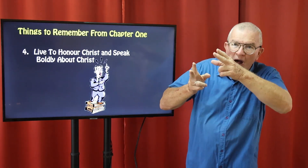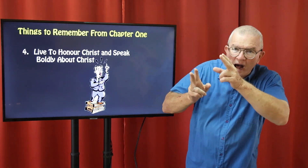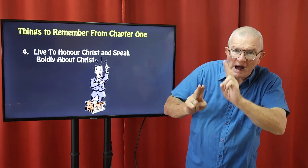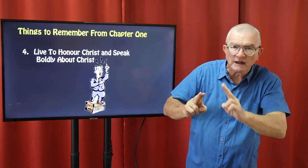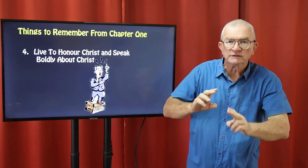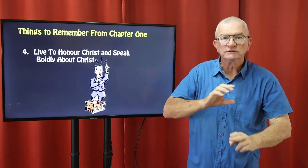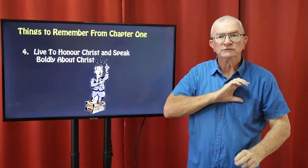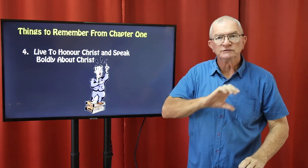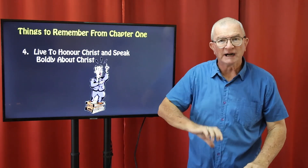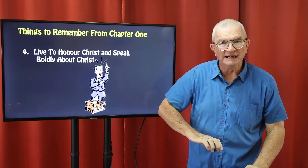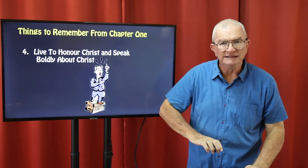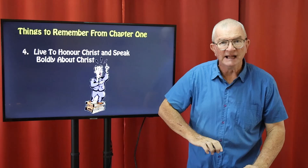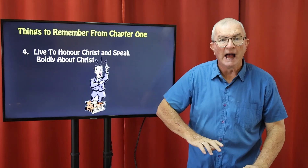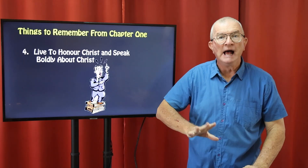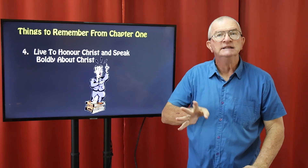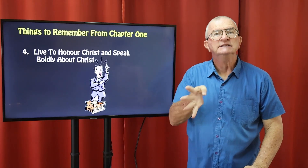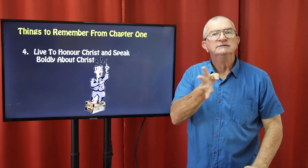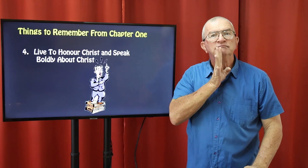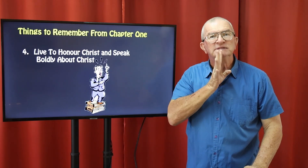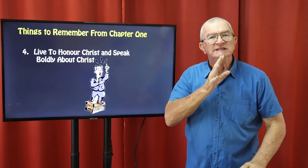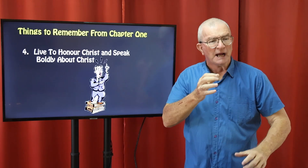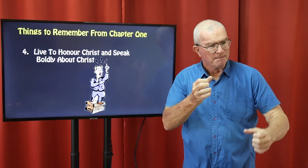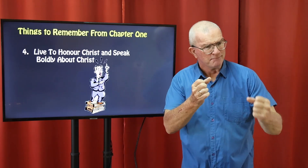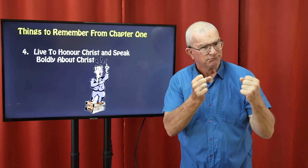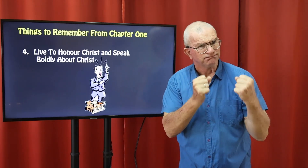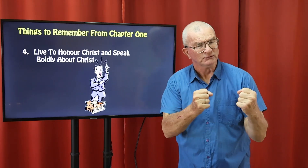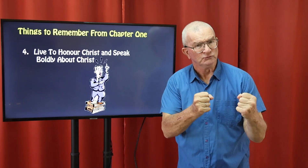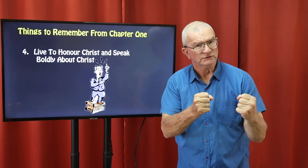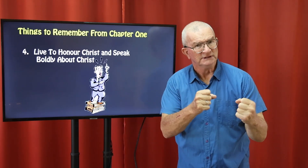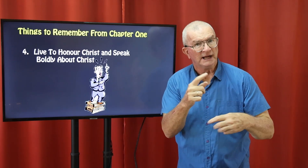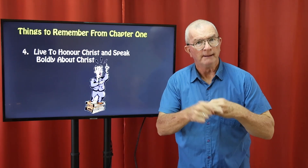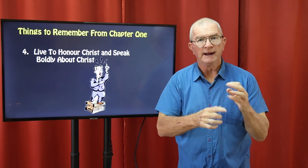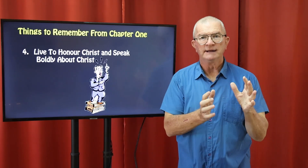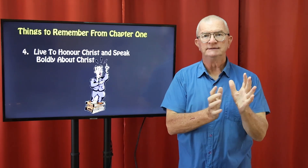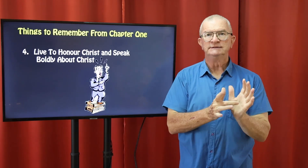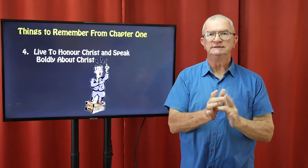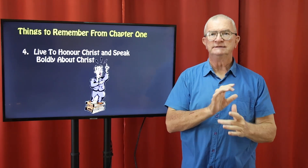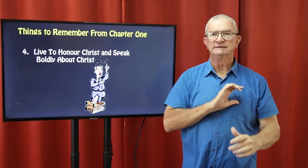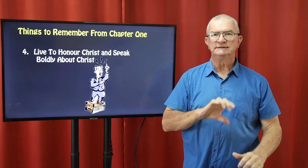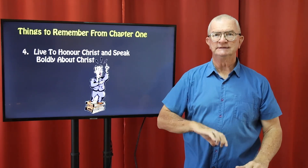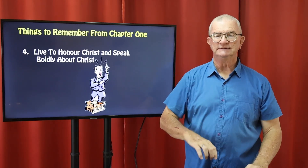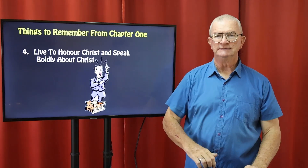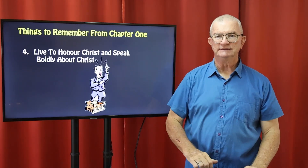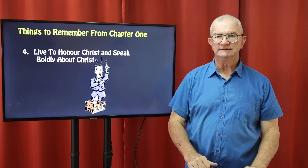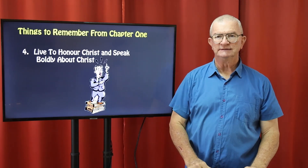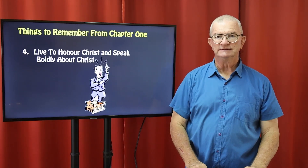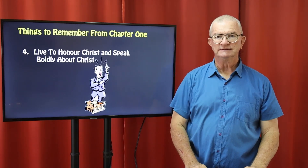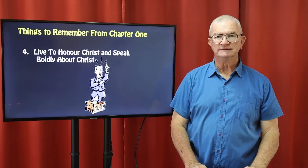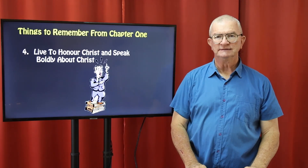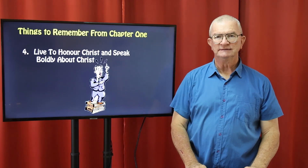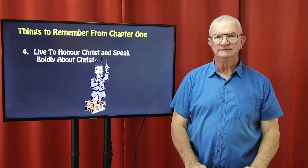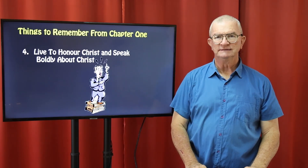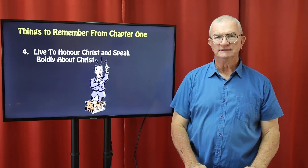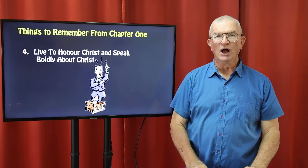to honor Christ and speak boldly about Christ Jesus.